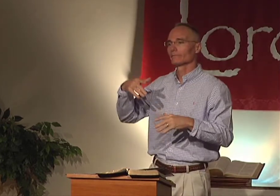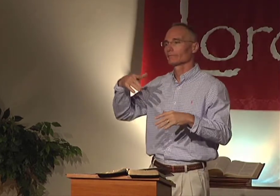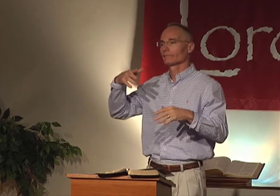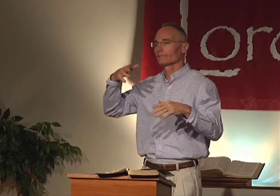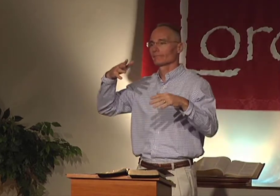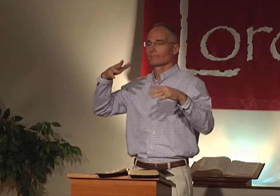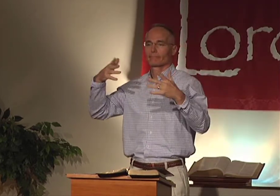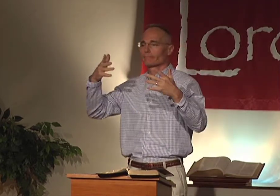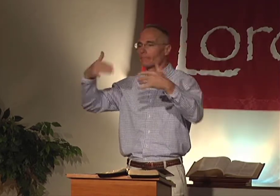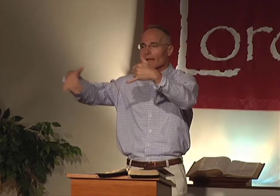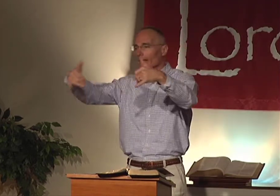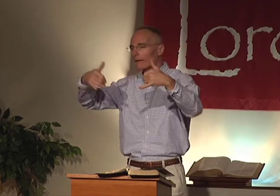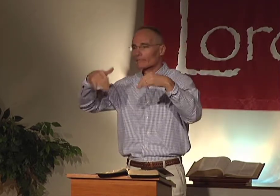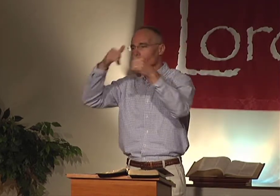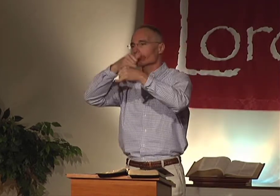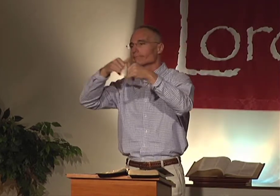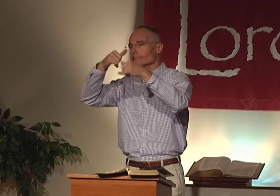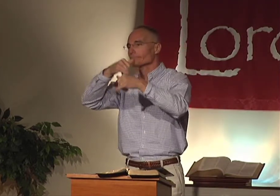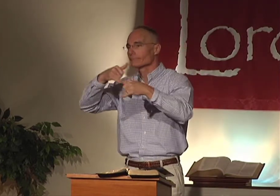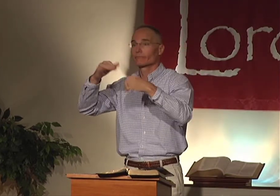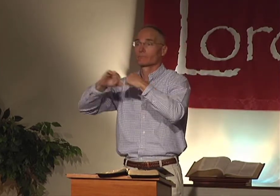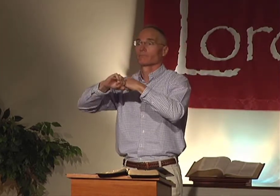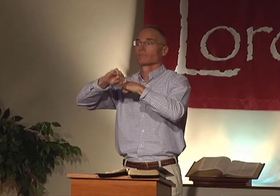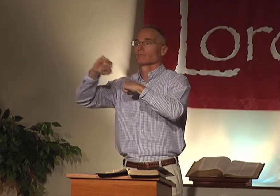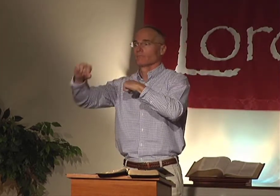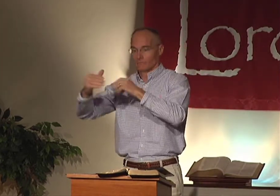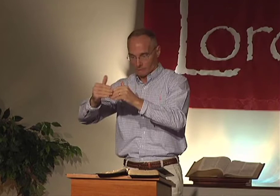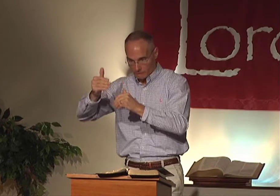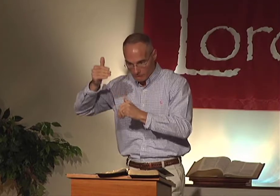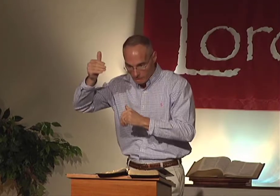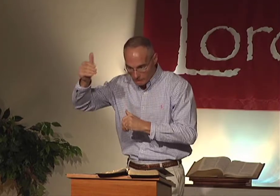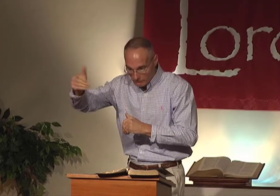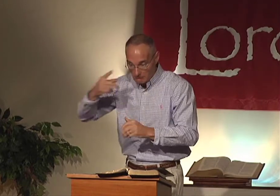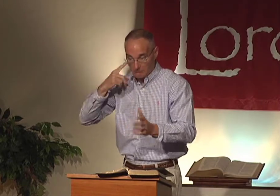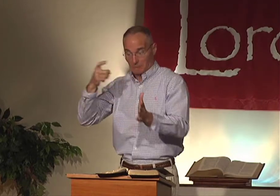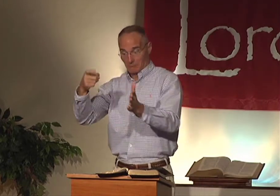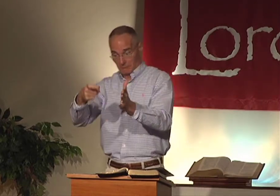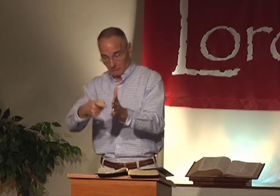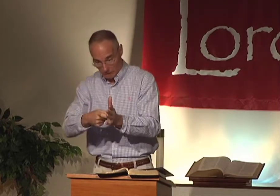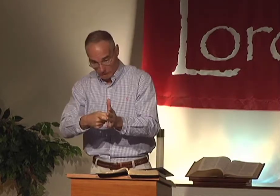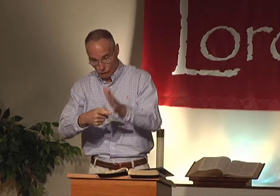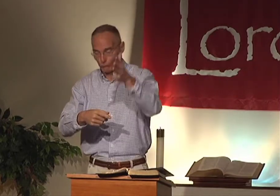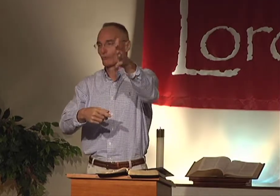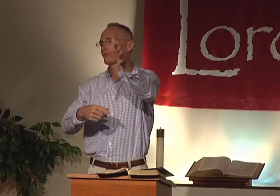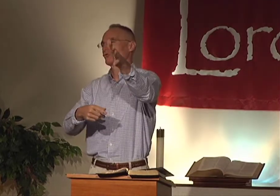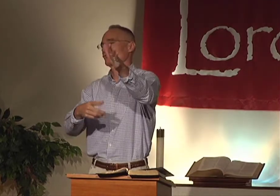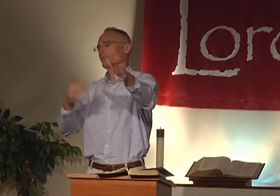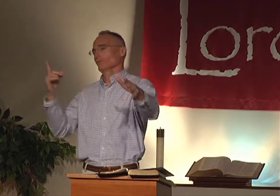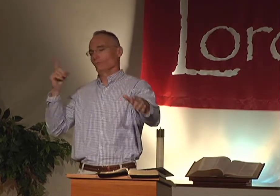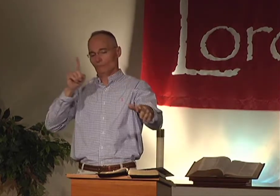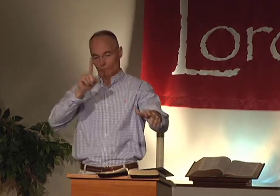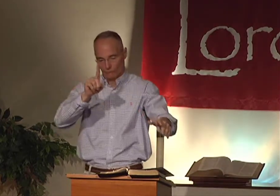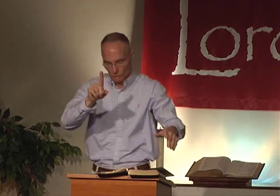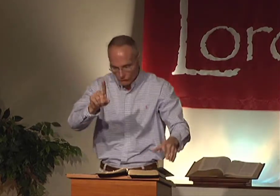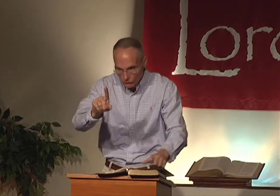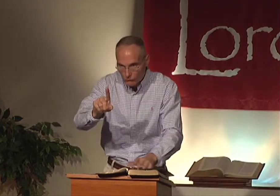example. They're playing around and they're being foolish and it just gets to be too much. And I see this and I'm like, we're done with